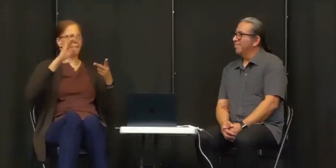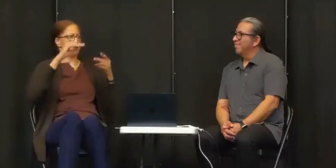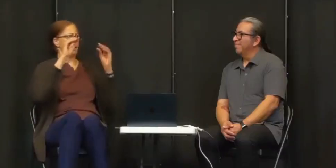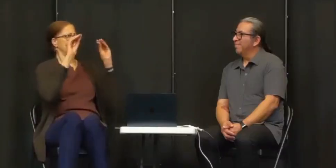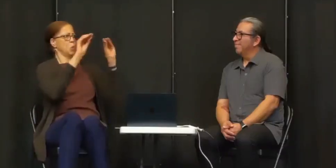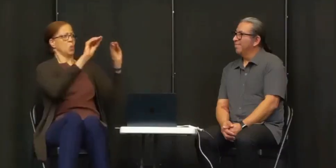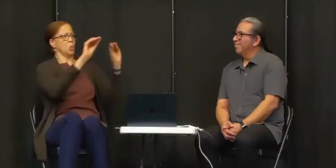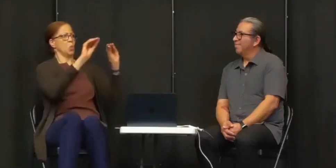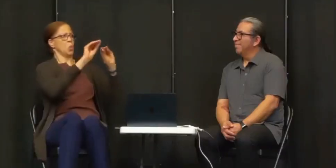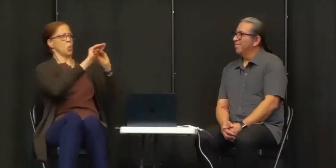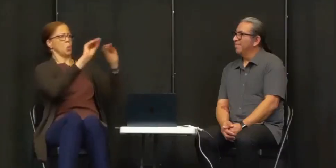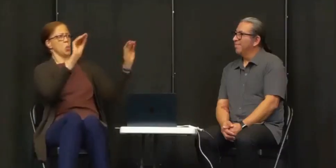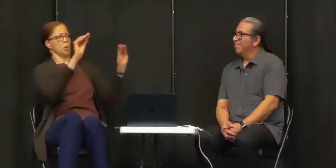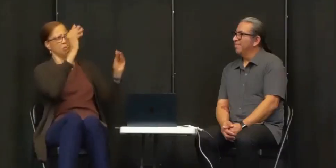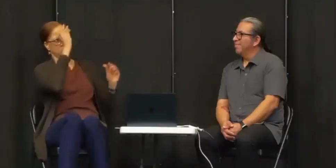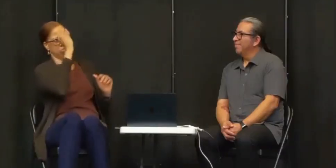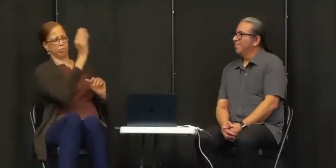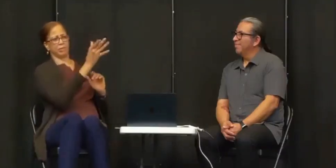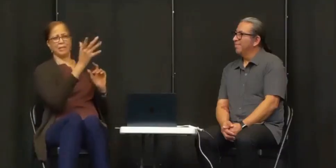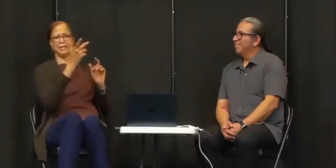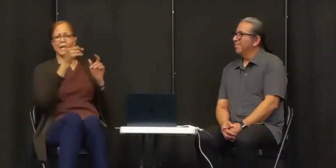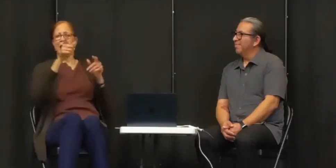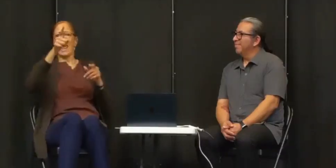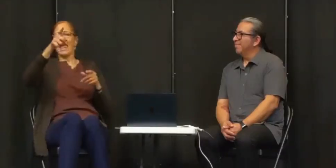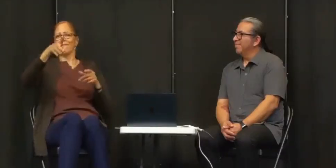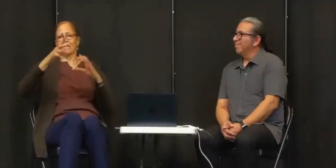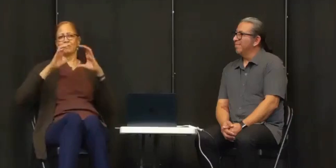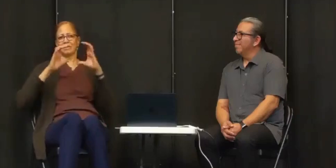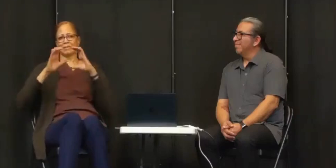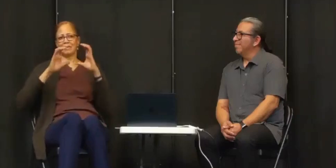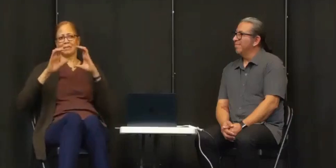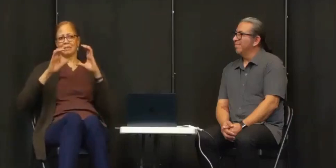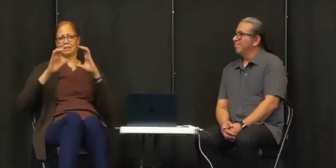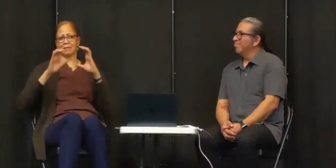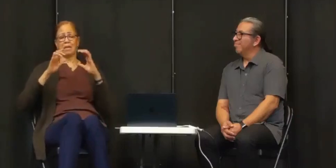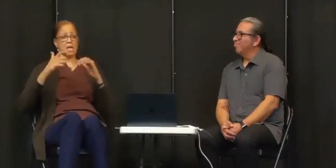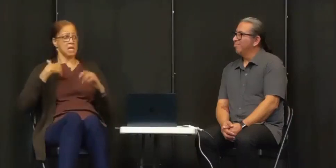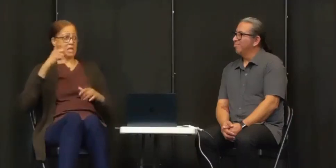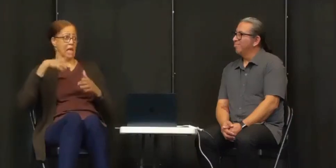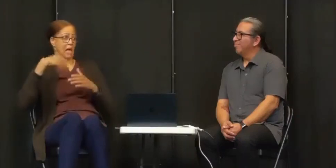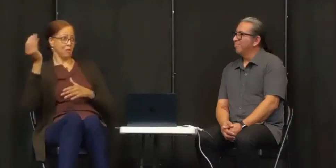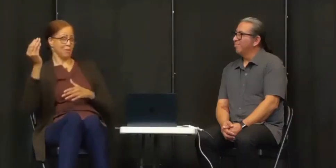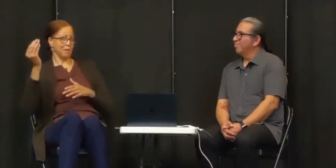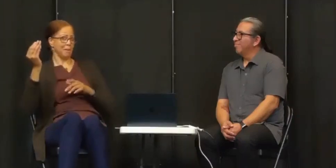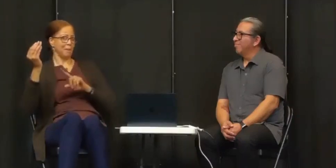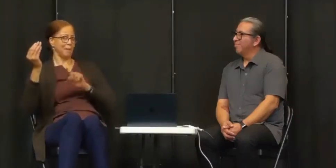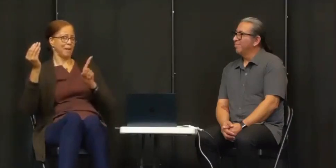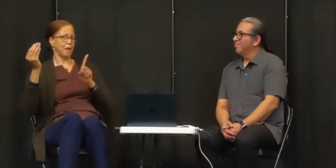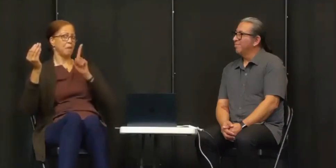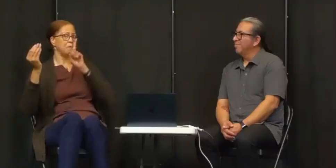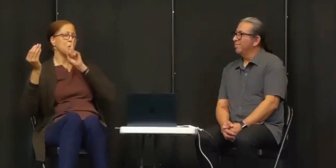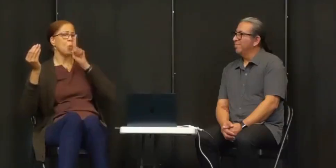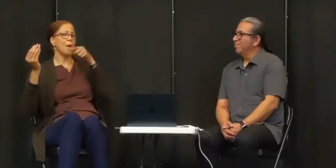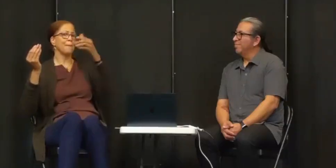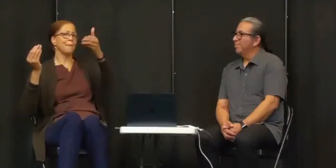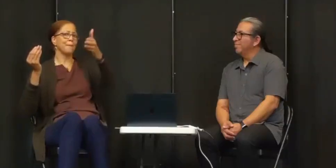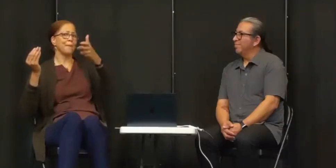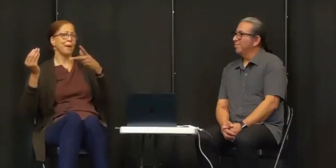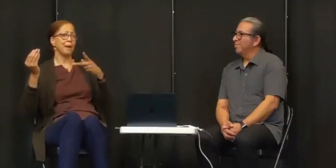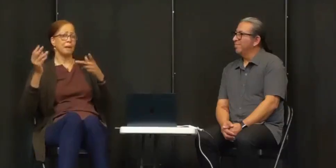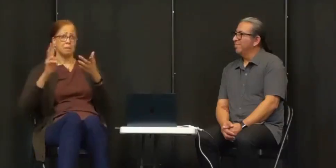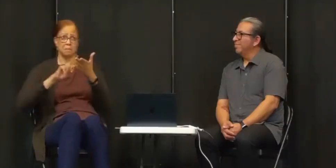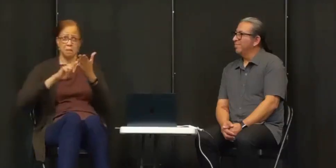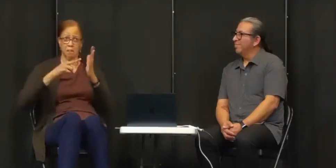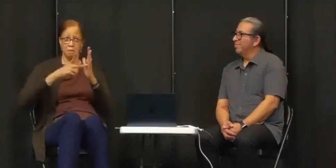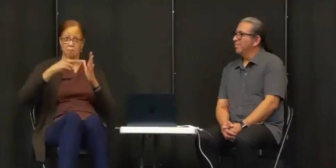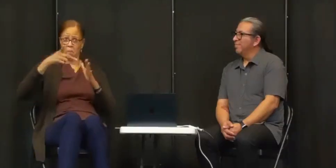happened? You know, imagine if you don't tell your family what's going on, you're only communicating